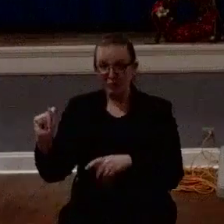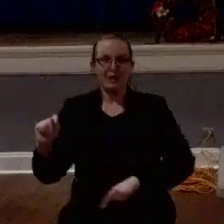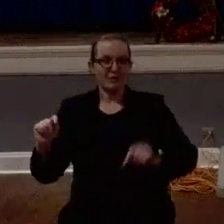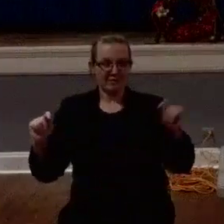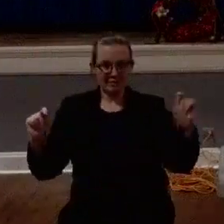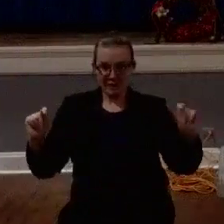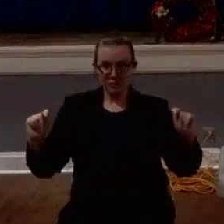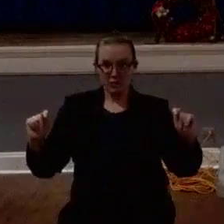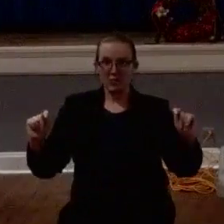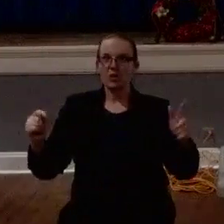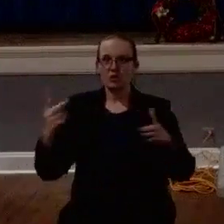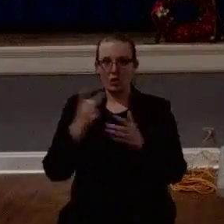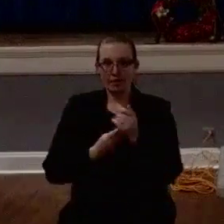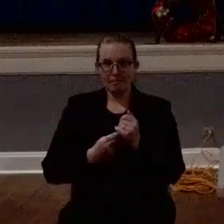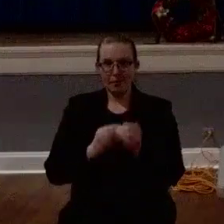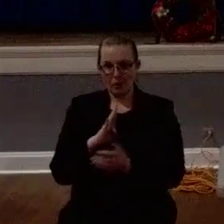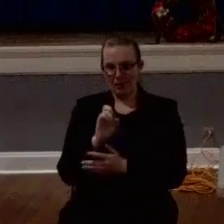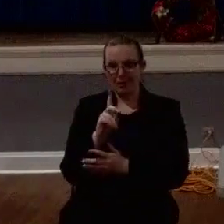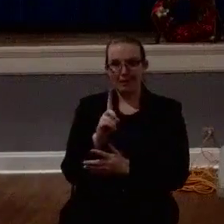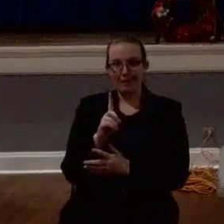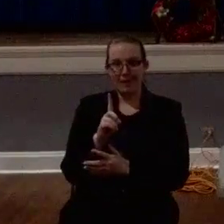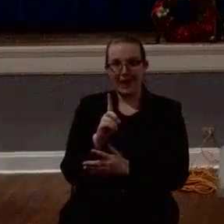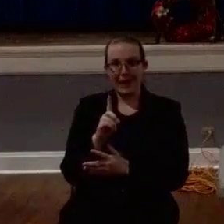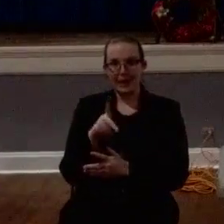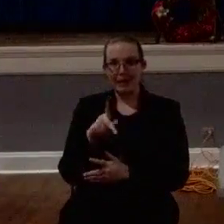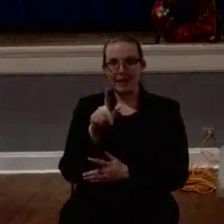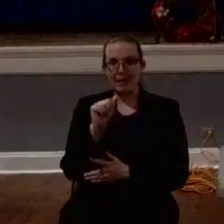end at the band plaza area.